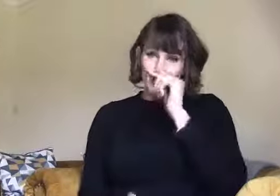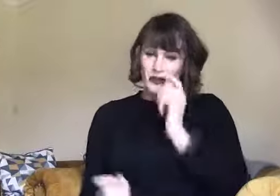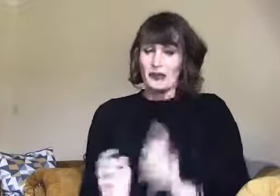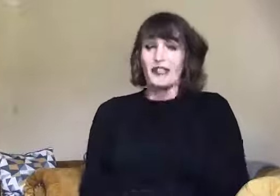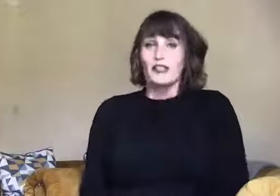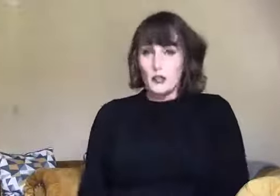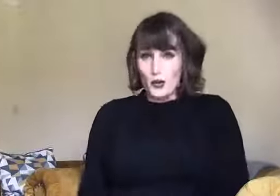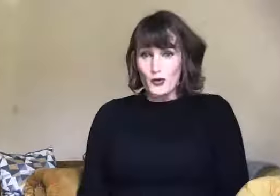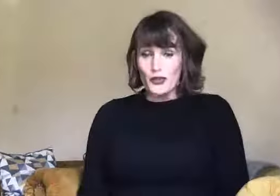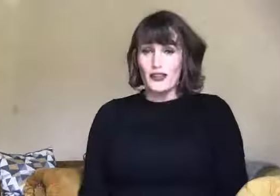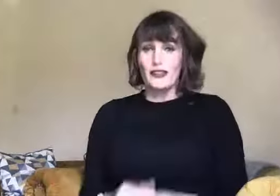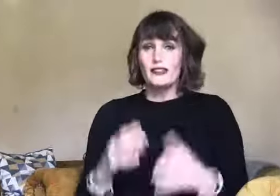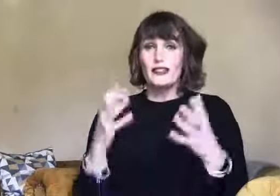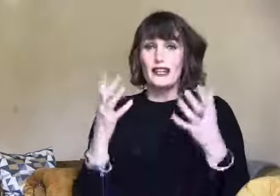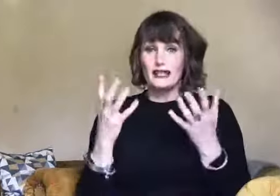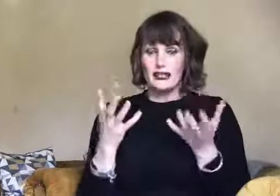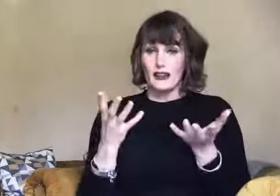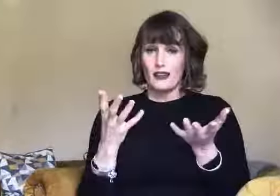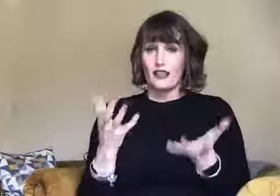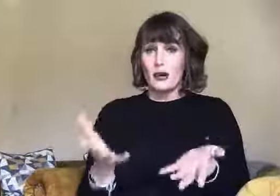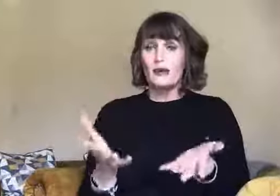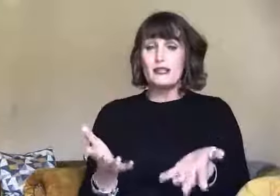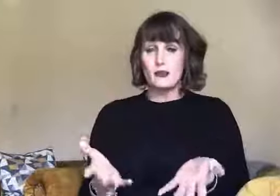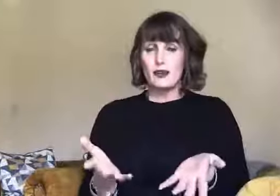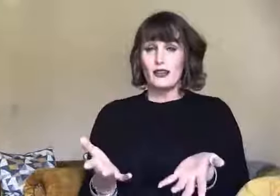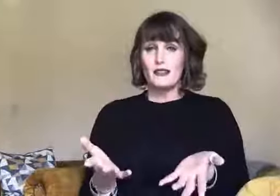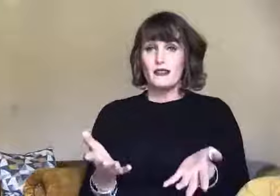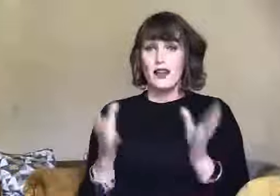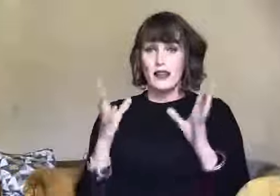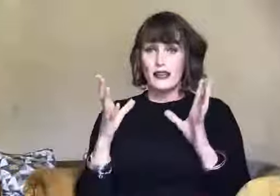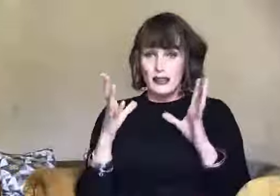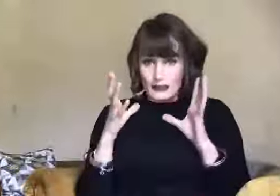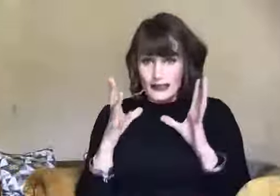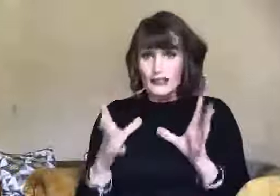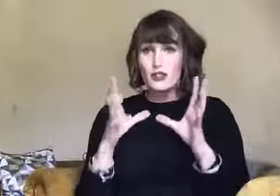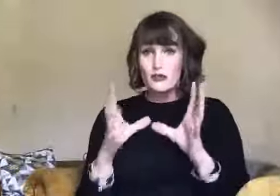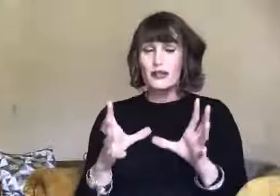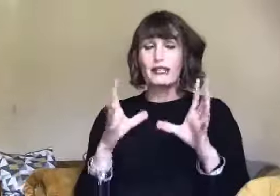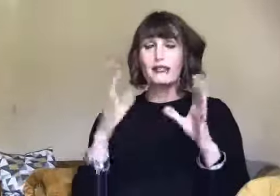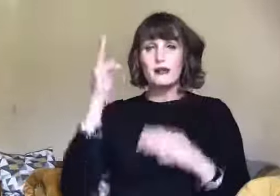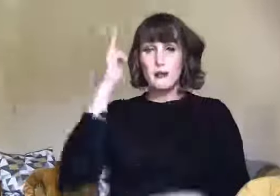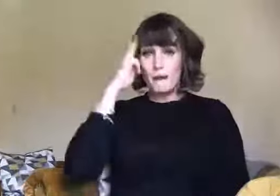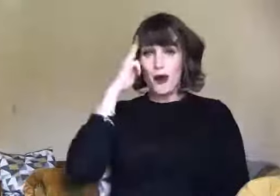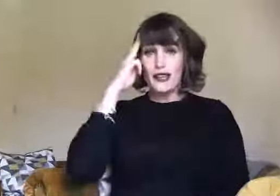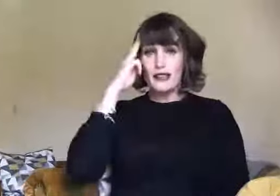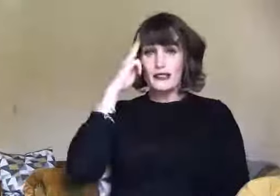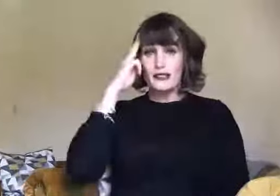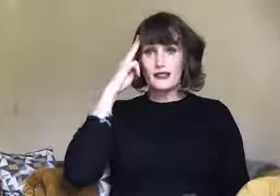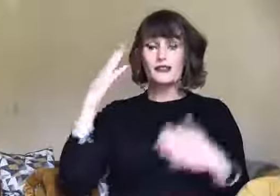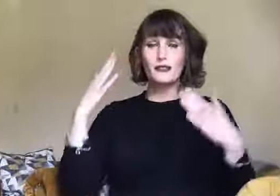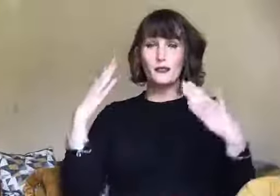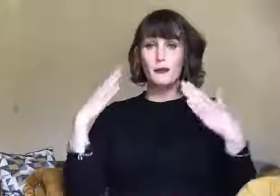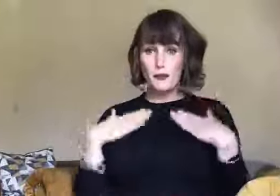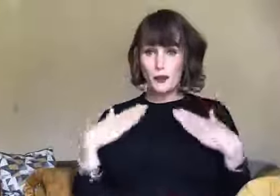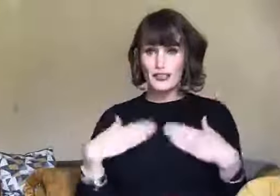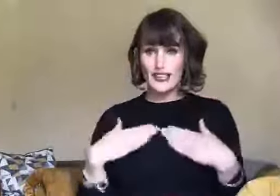So Kokoro is a Japanese word, and it literally means mind,